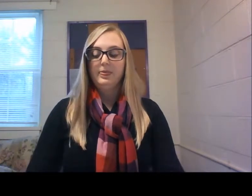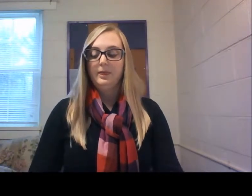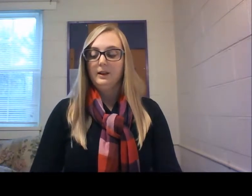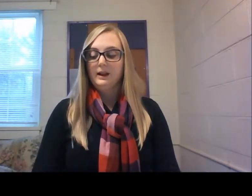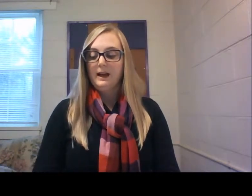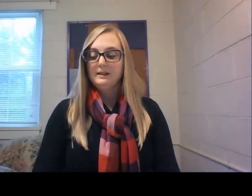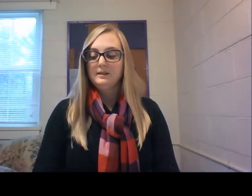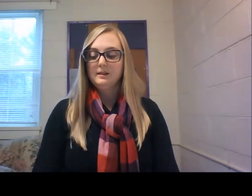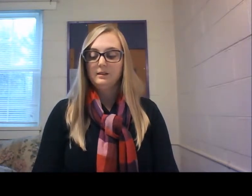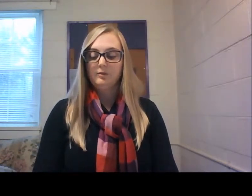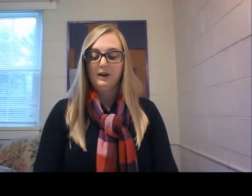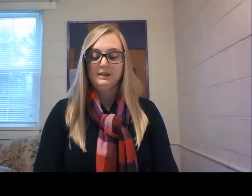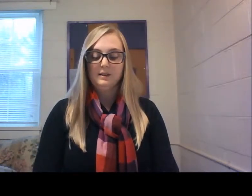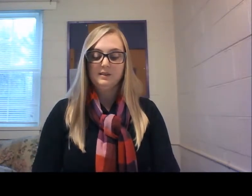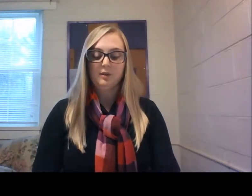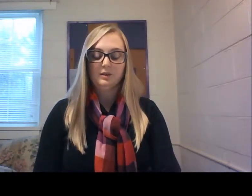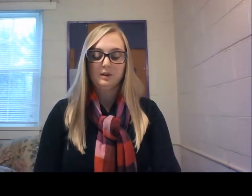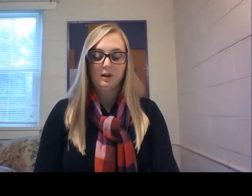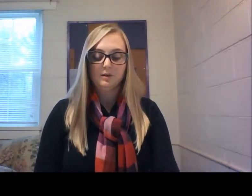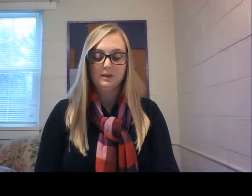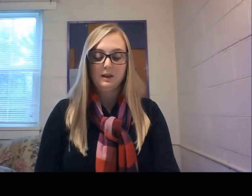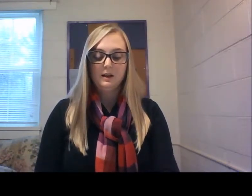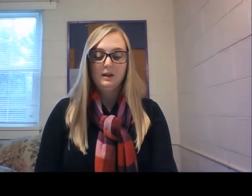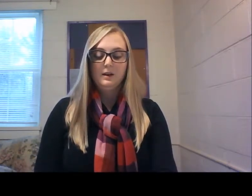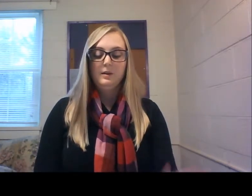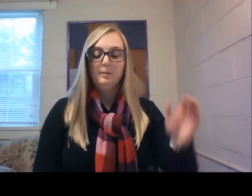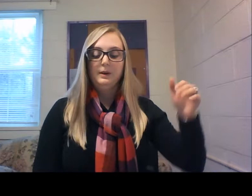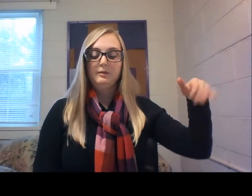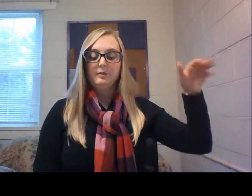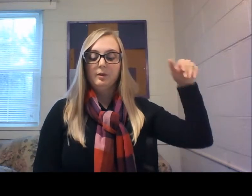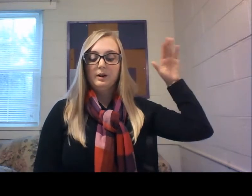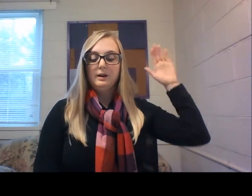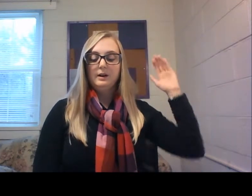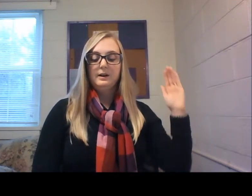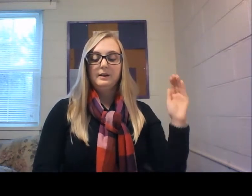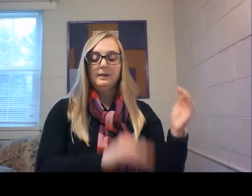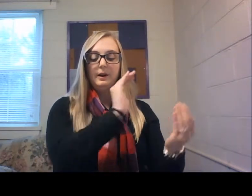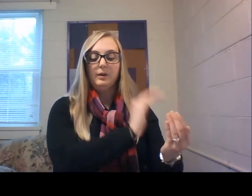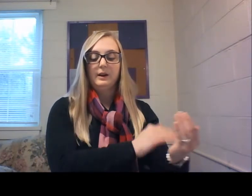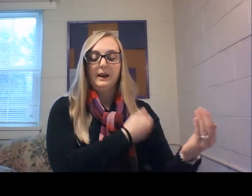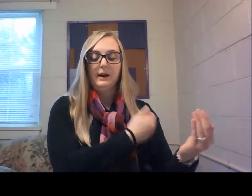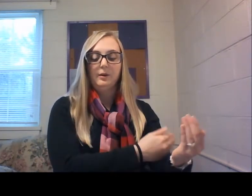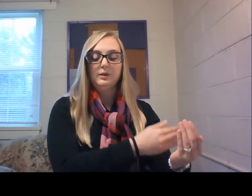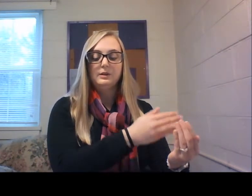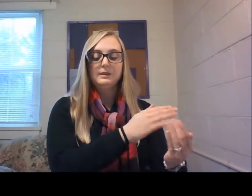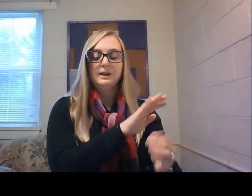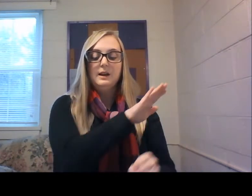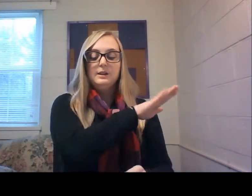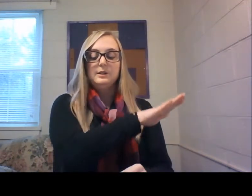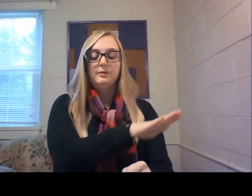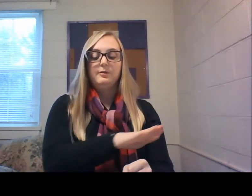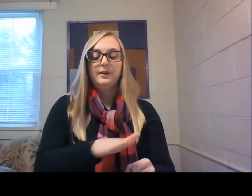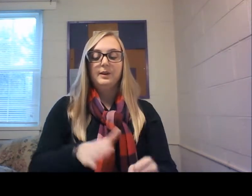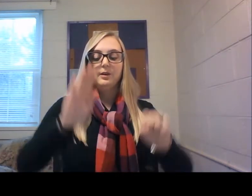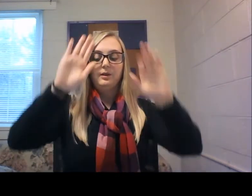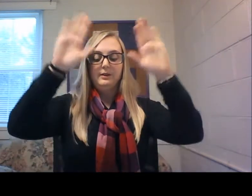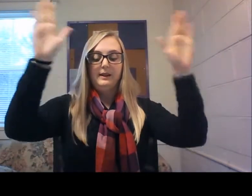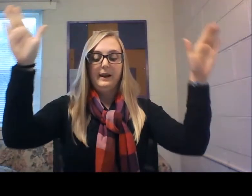The last phrase in this verse goes, before there were carols to fill the